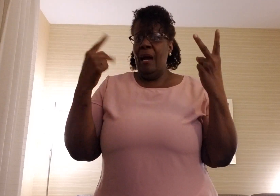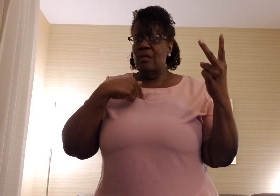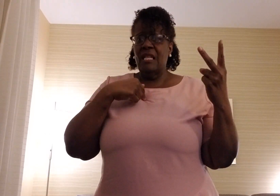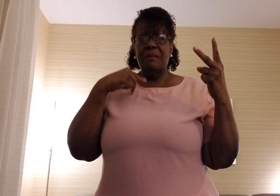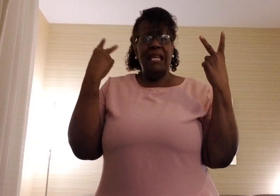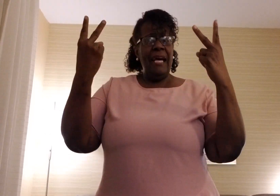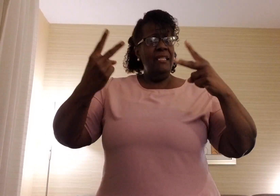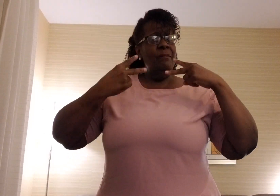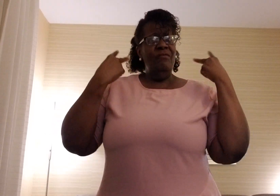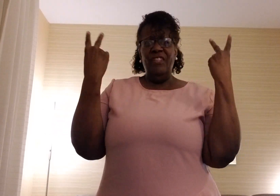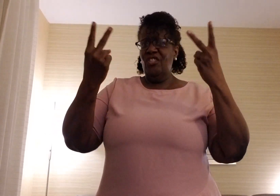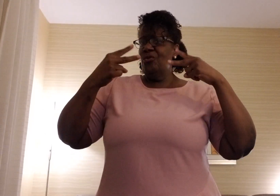was up signing victory,